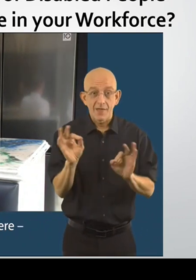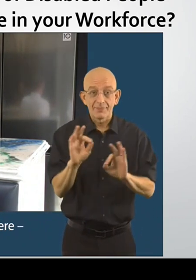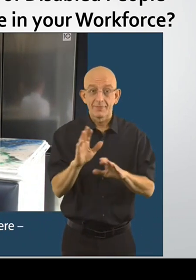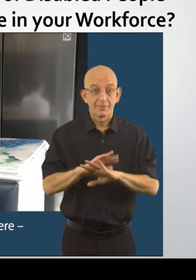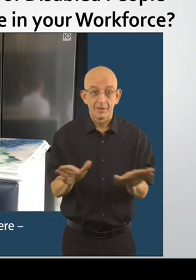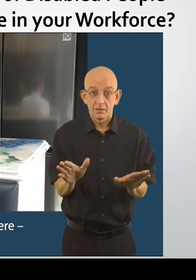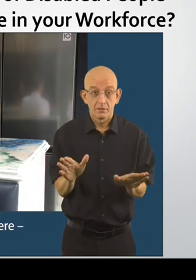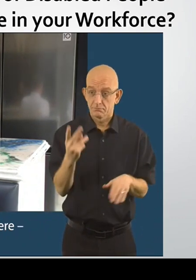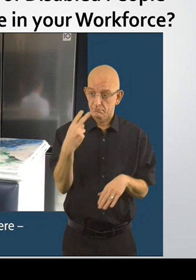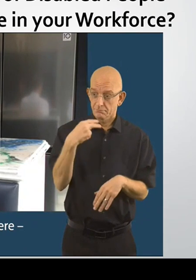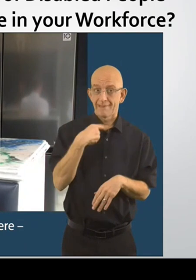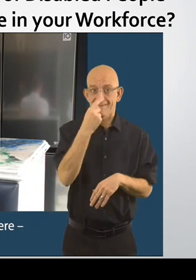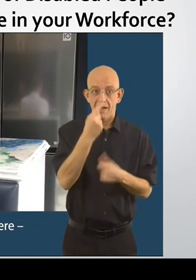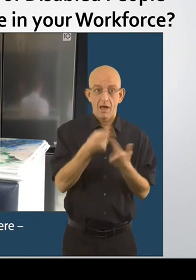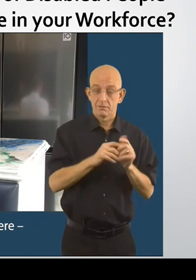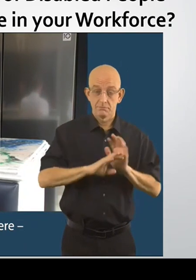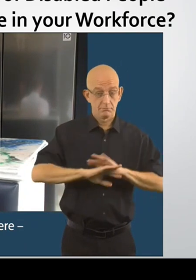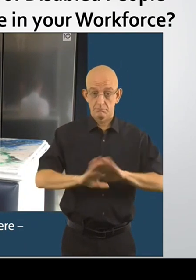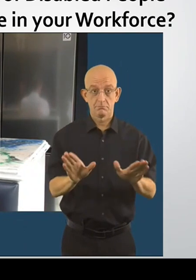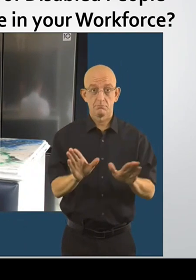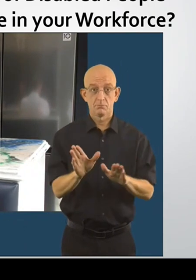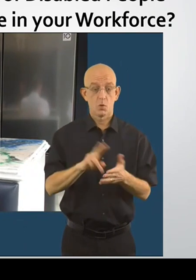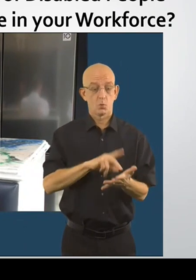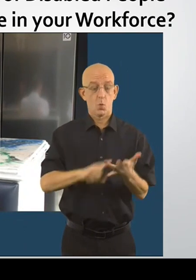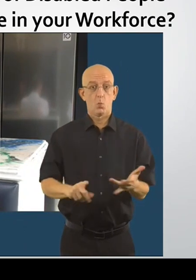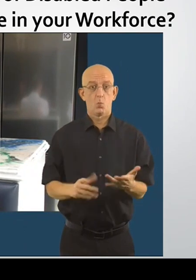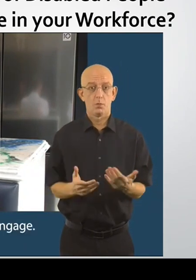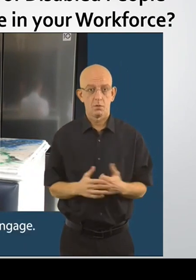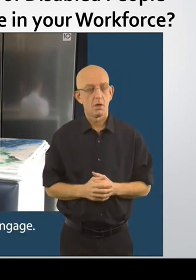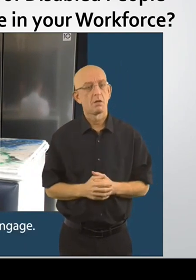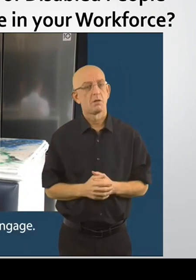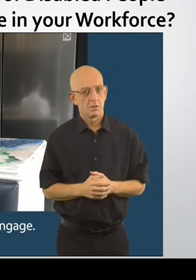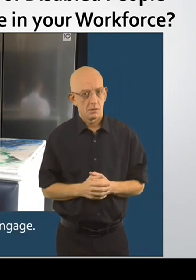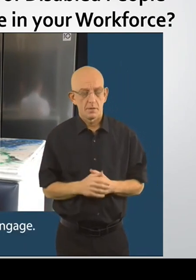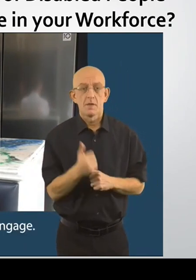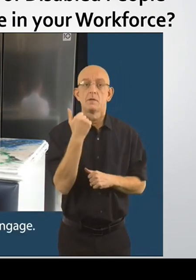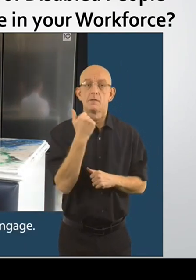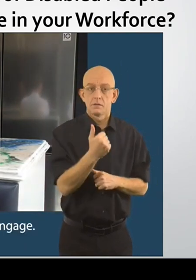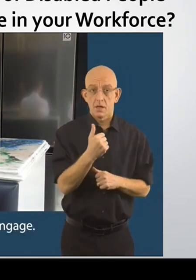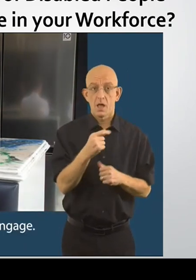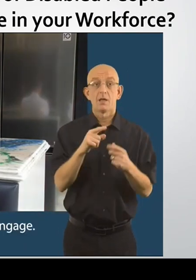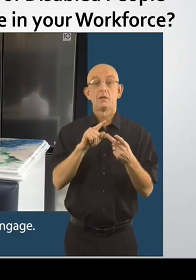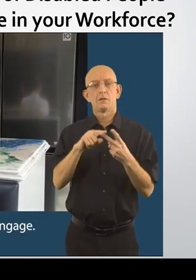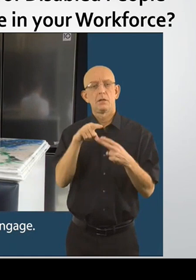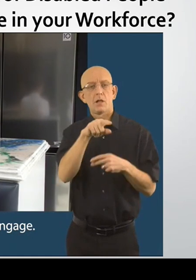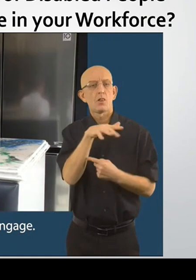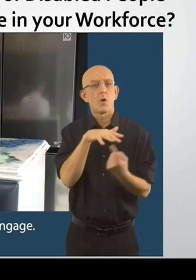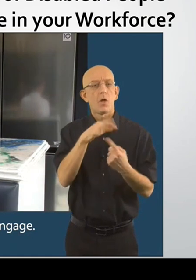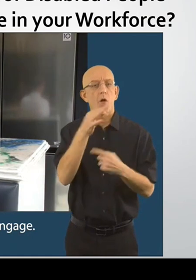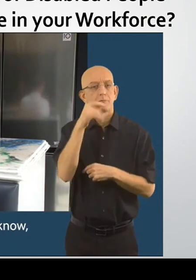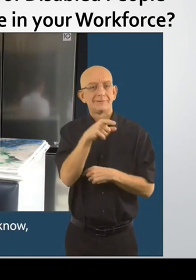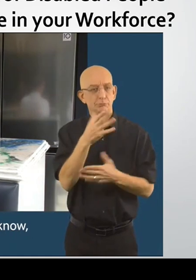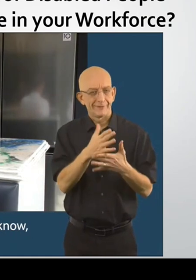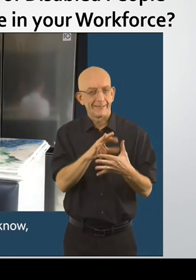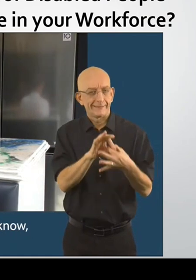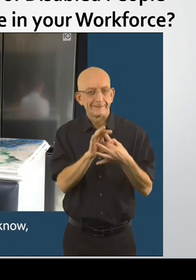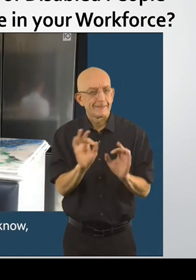what my capabilities were, outright rejected me. Right. A local authority didn't really